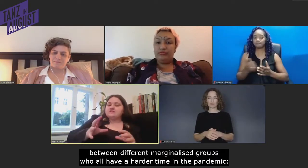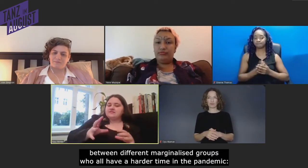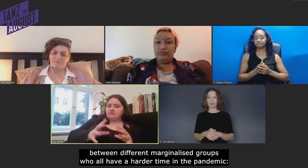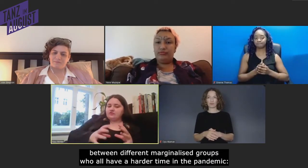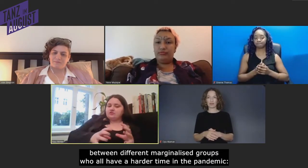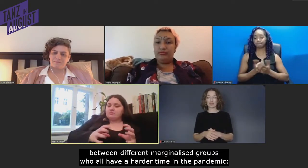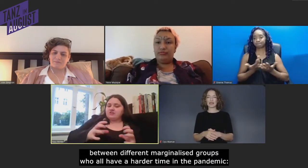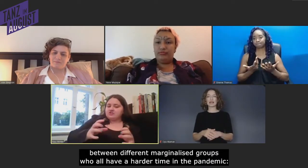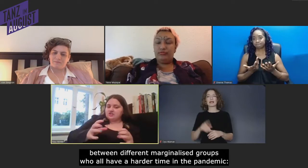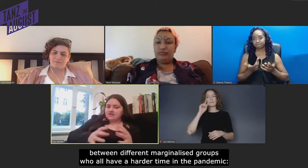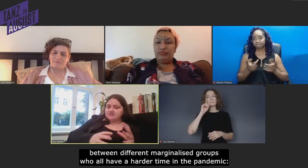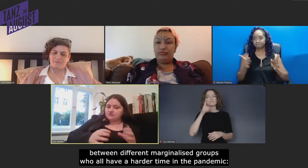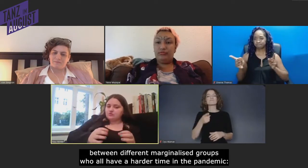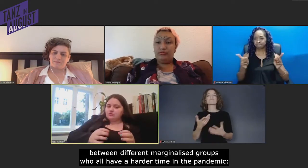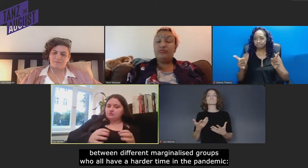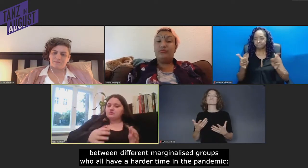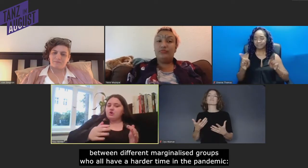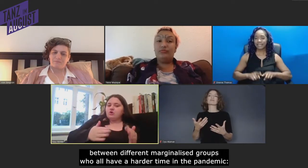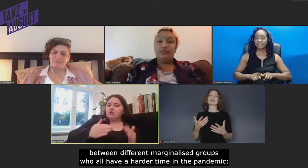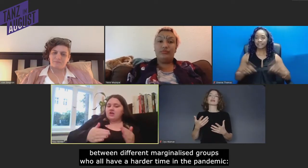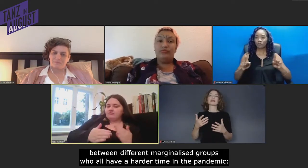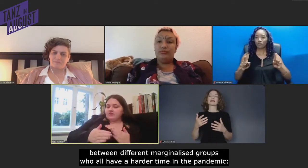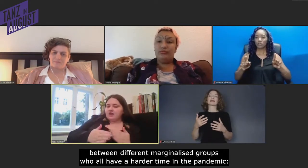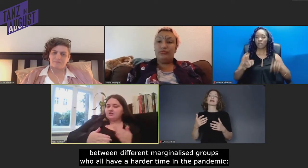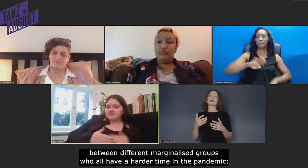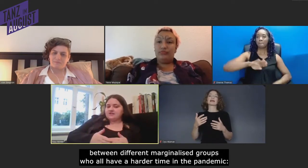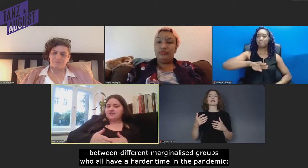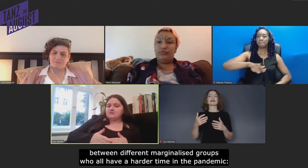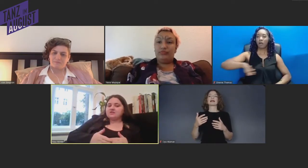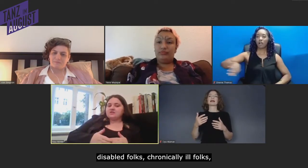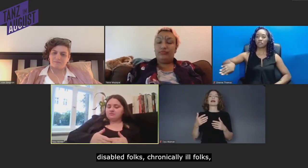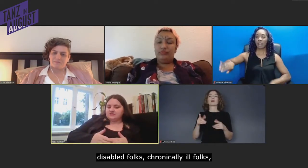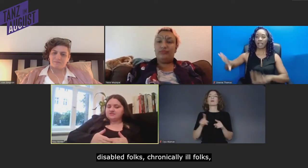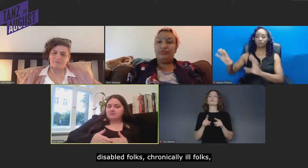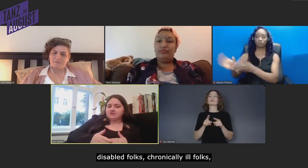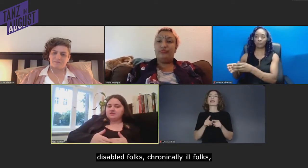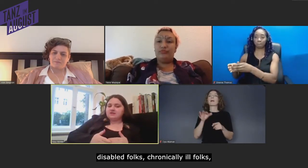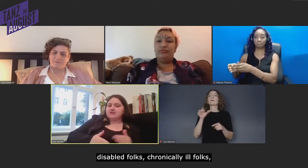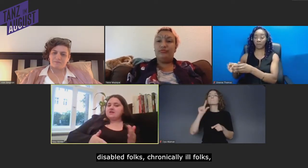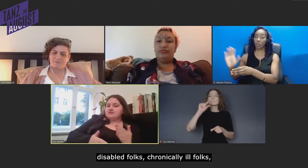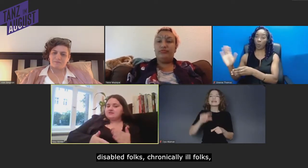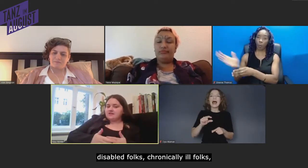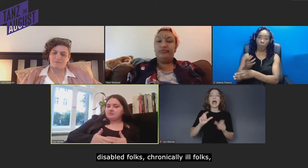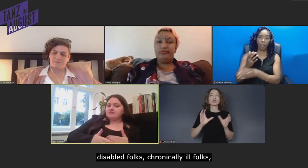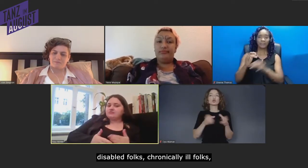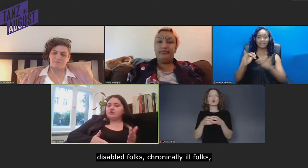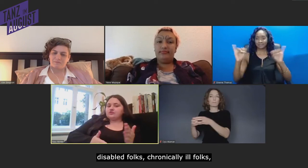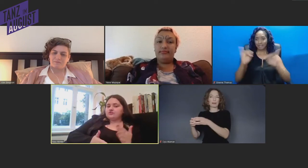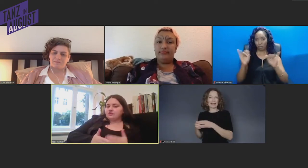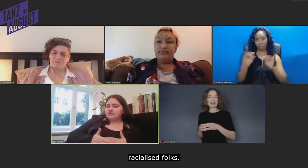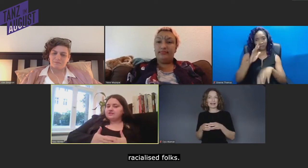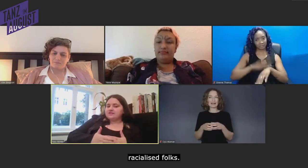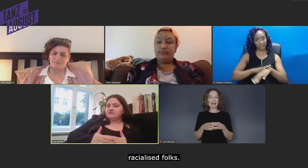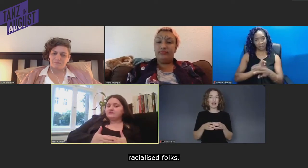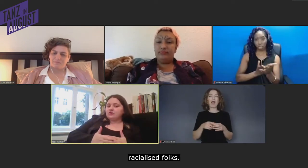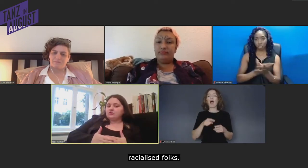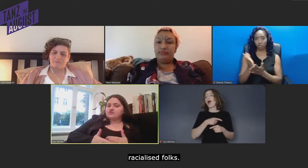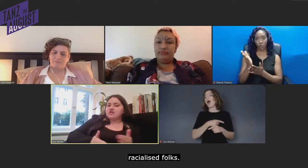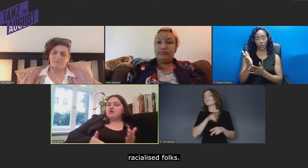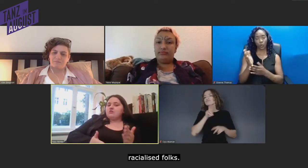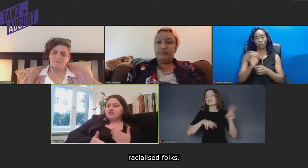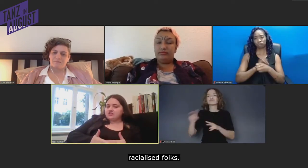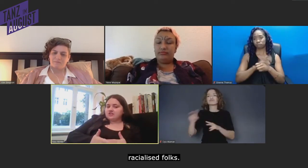between different marginalized groups who all have a harder time in the pandemic, like disabled folks, chronically ill